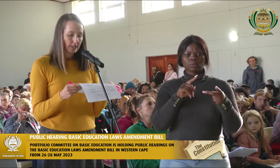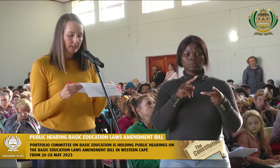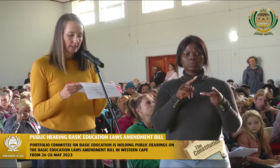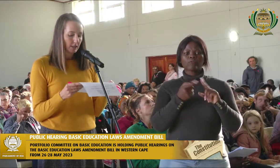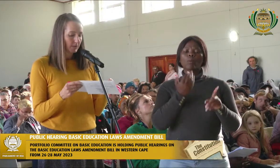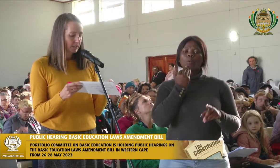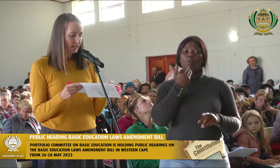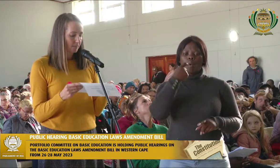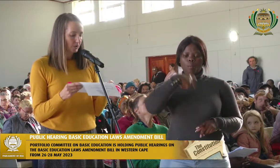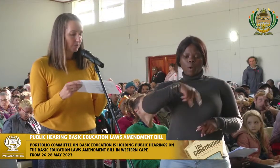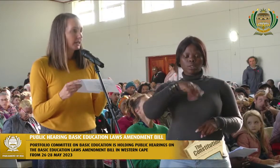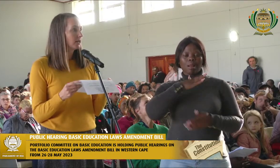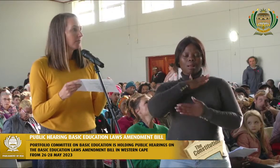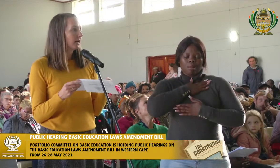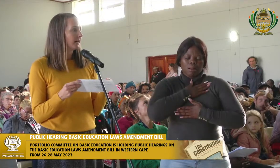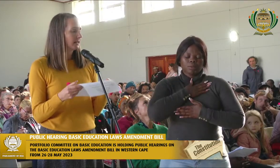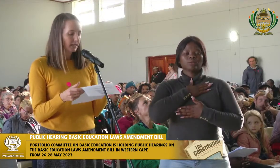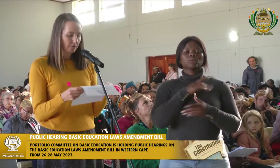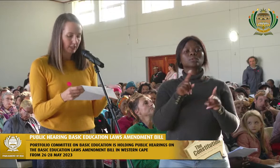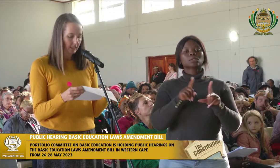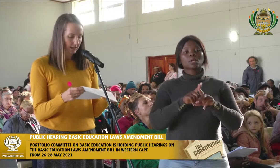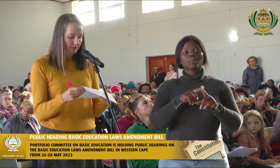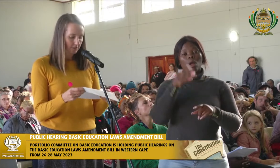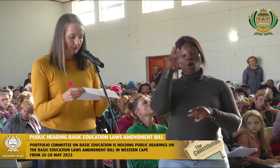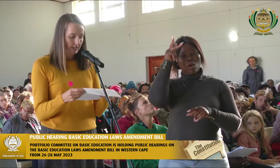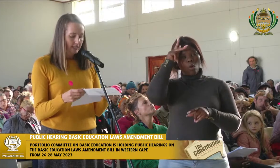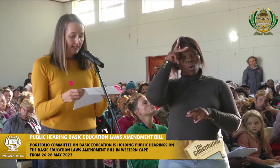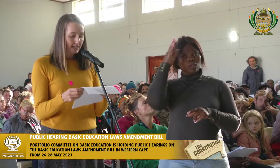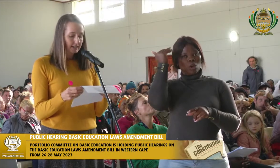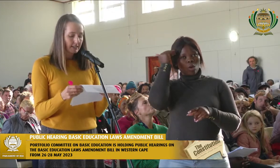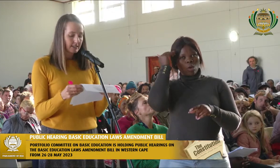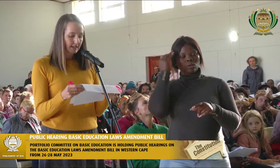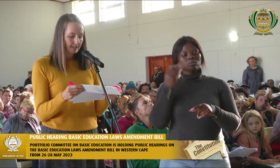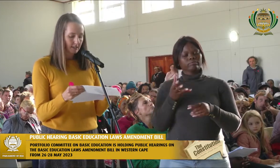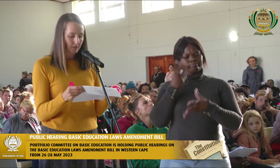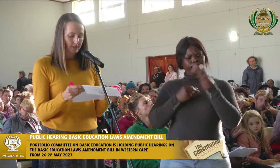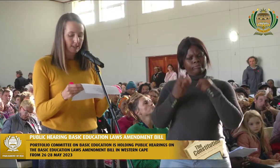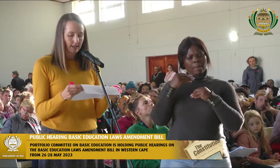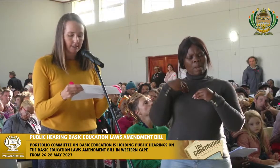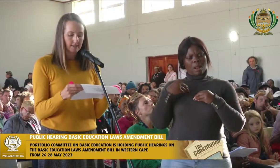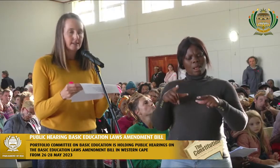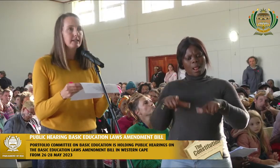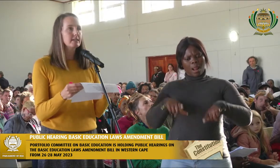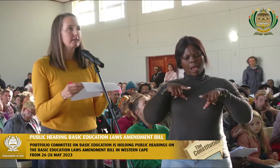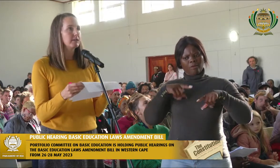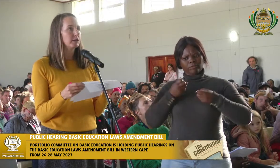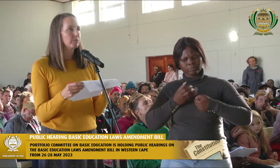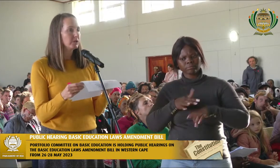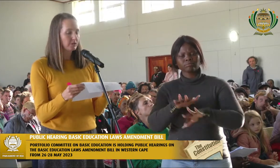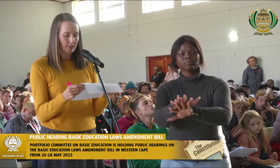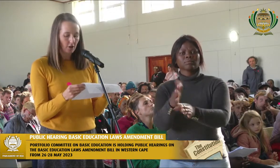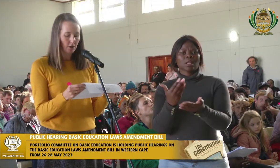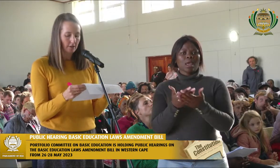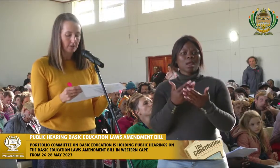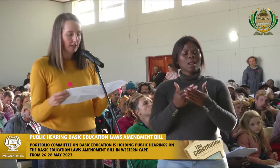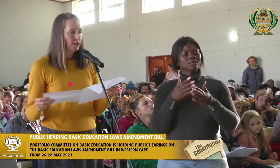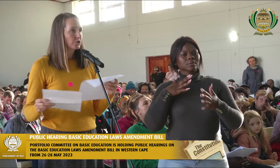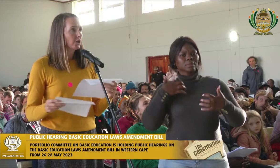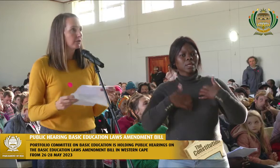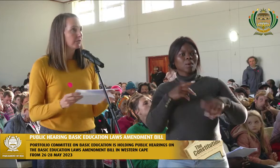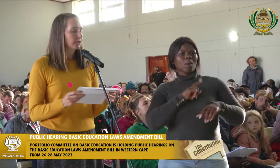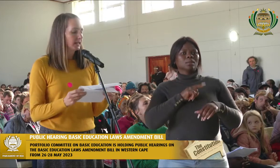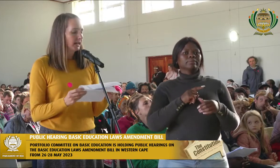The knowledge that they build up are being applied in everyday life. They get excited about science, history, music,